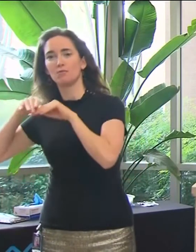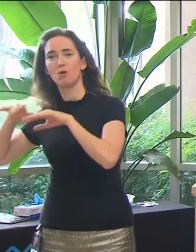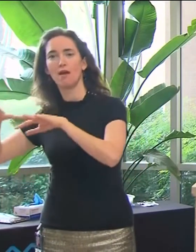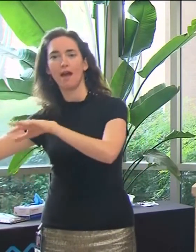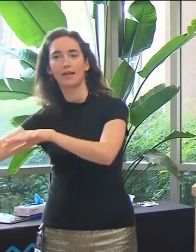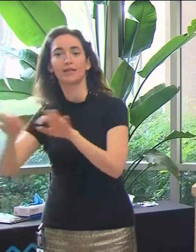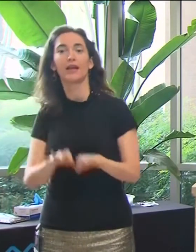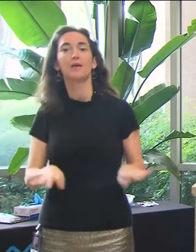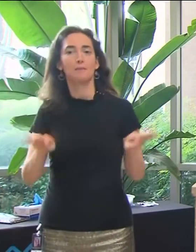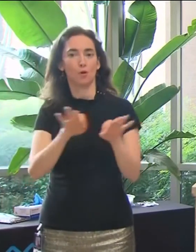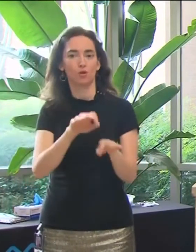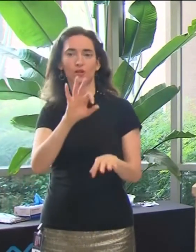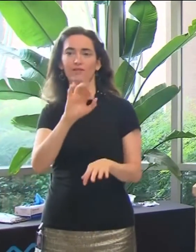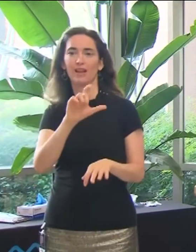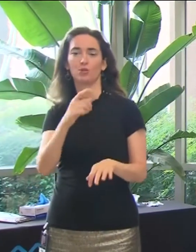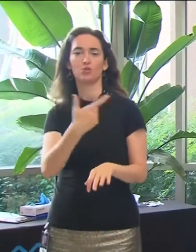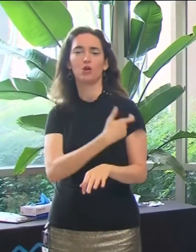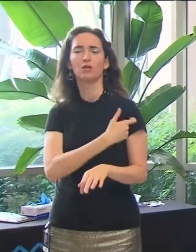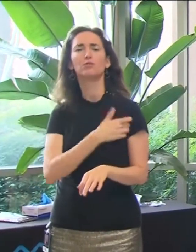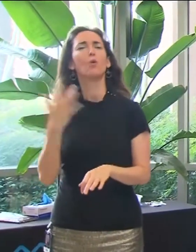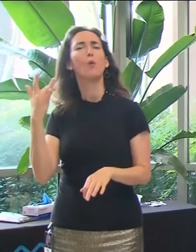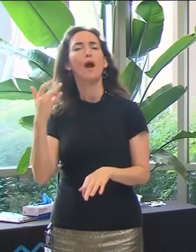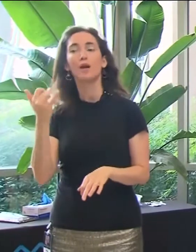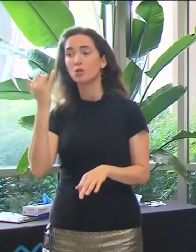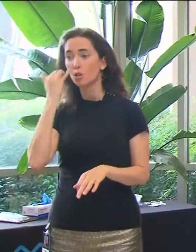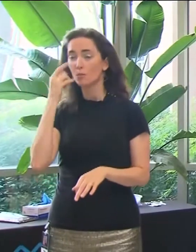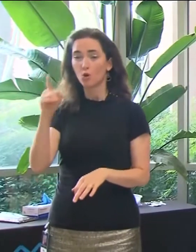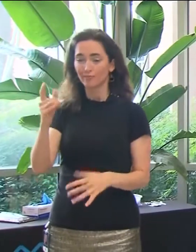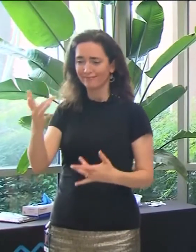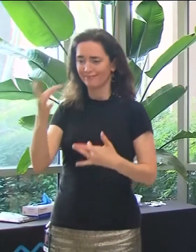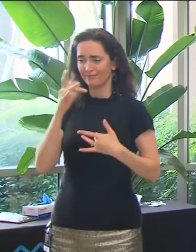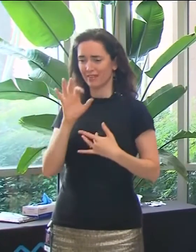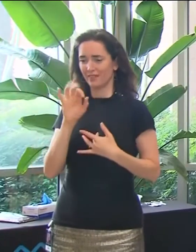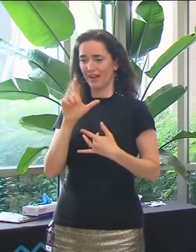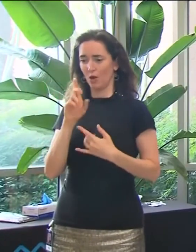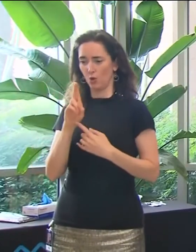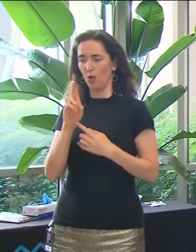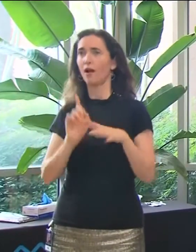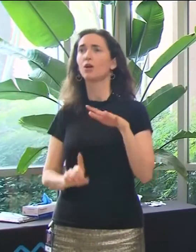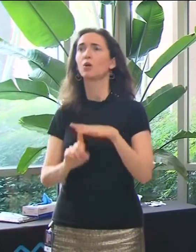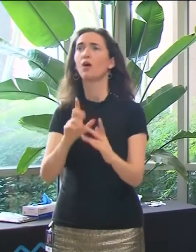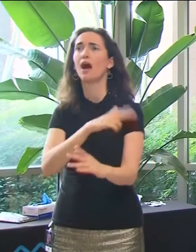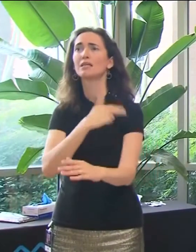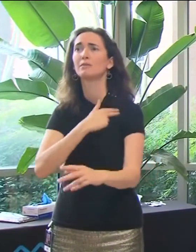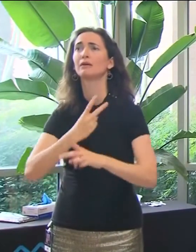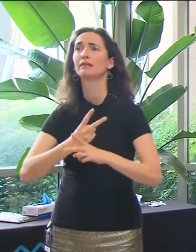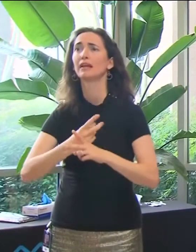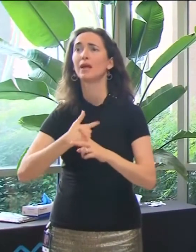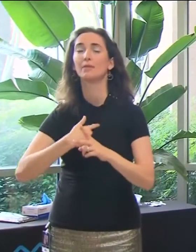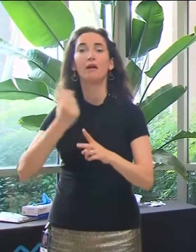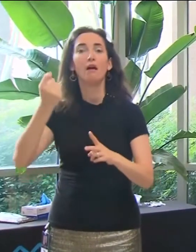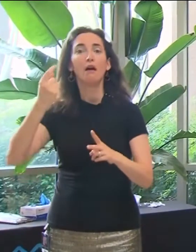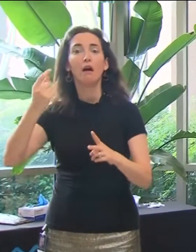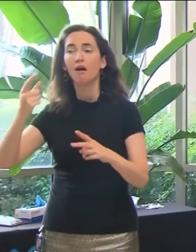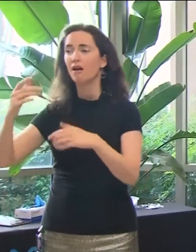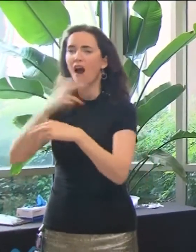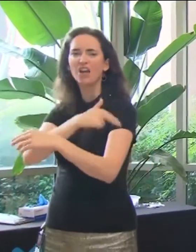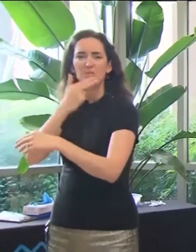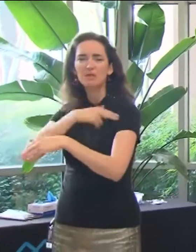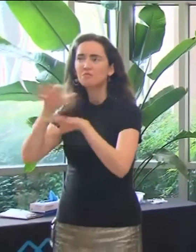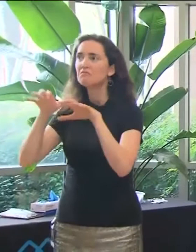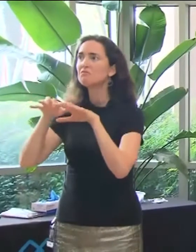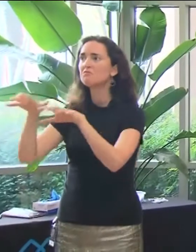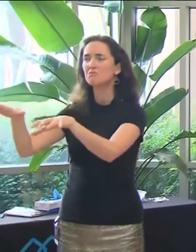because if you go to the hospital with the flu, you are taxing the same part of our healthcare delivery system that